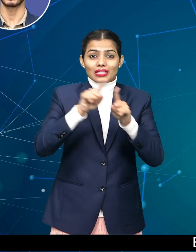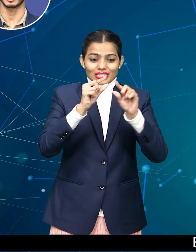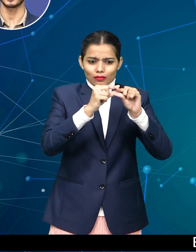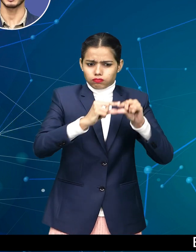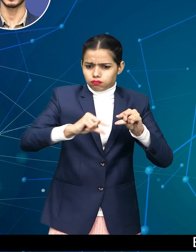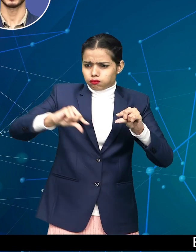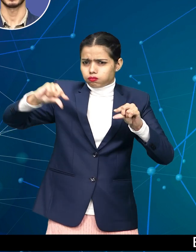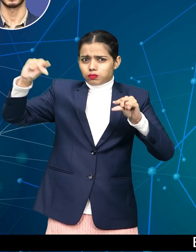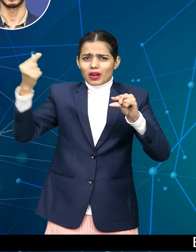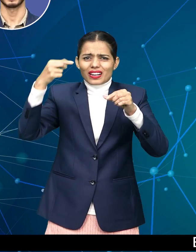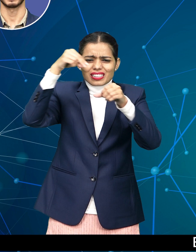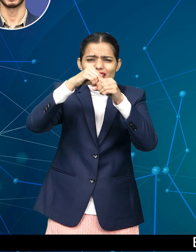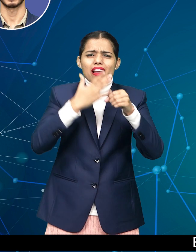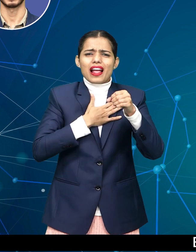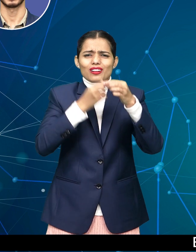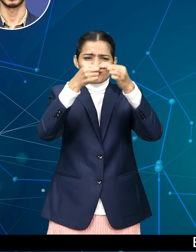electric potential,